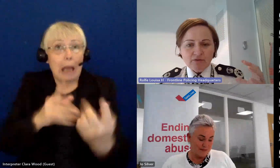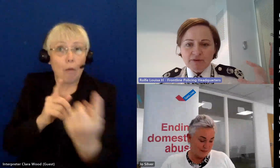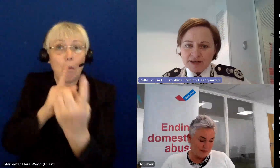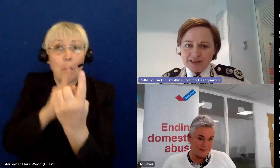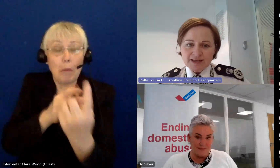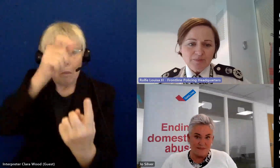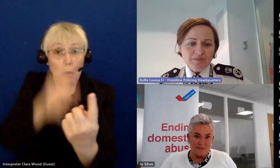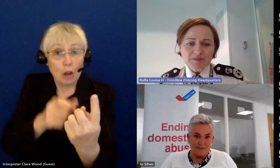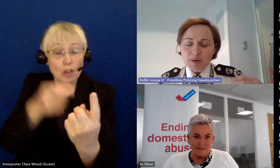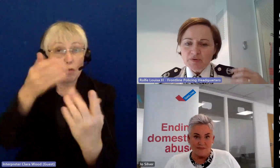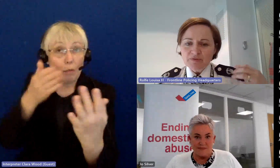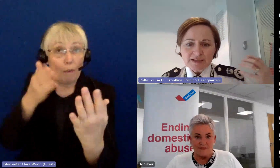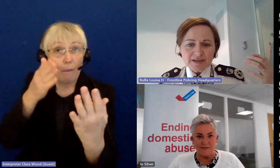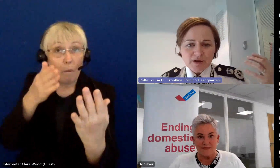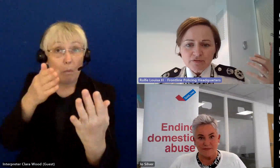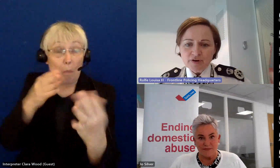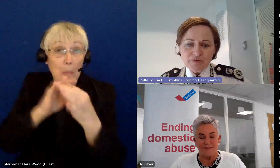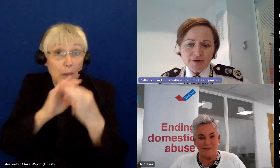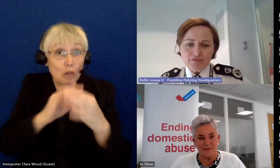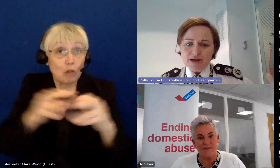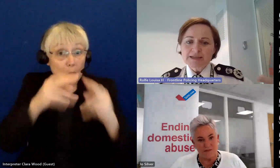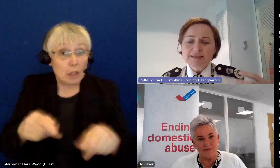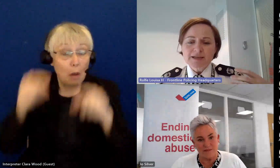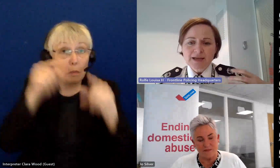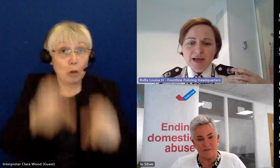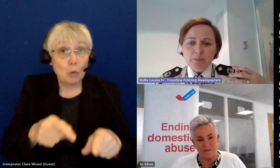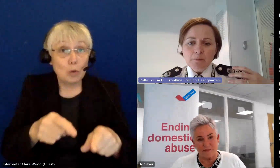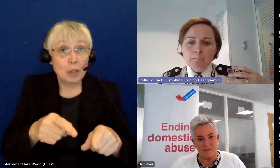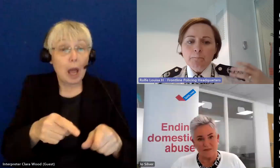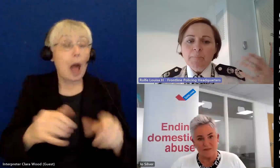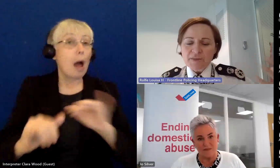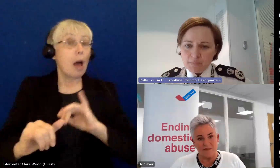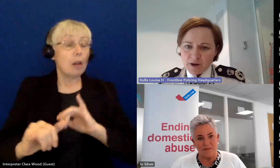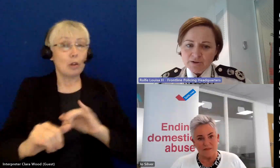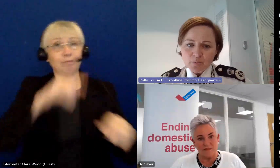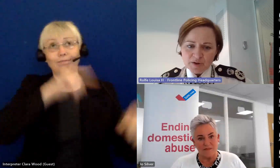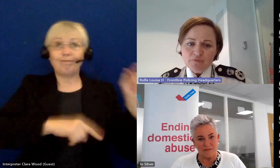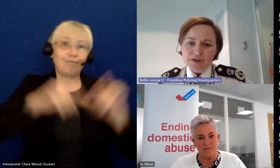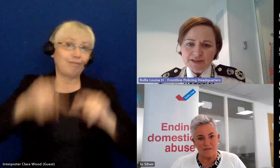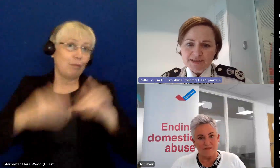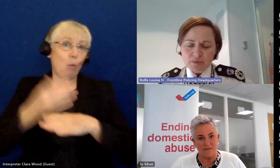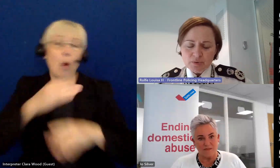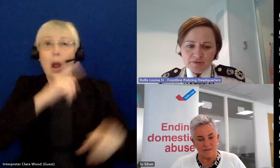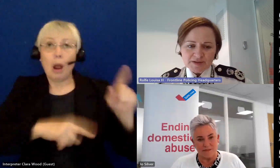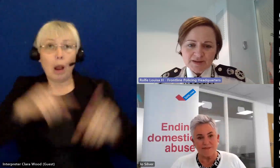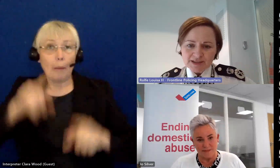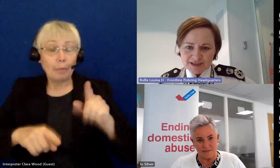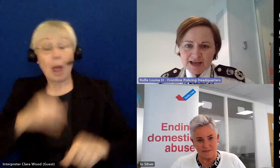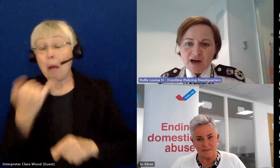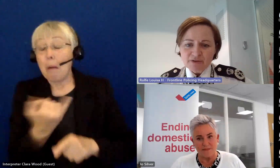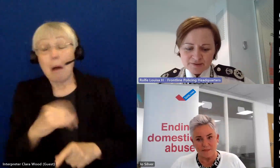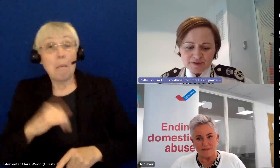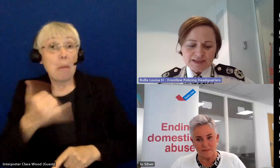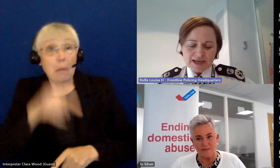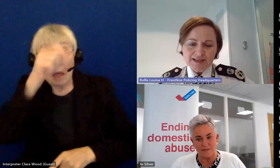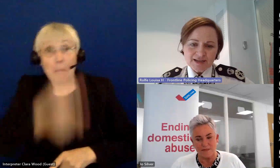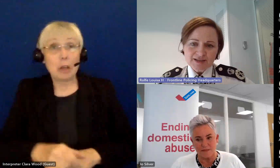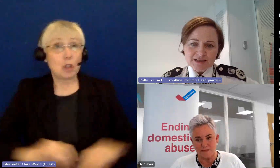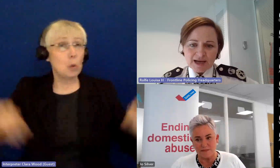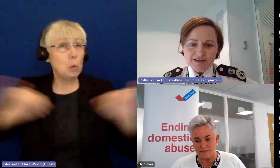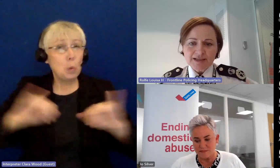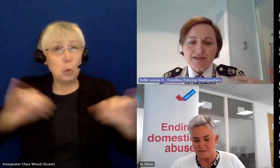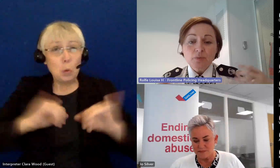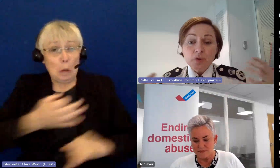where victims may be facing horrific risk, but that might not be obvious to an officer that doesn't have a